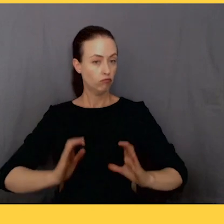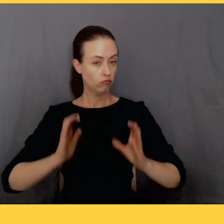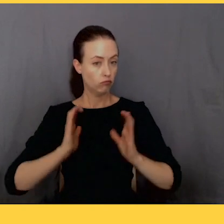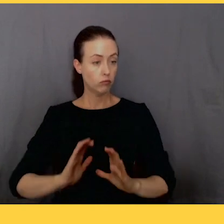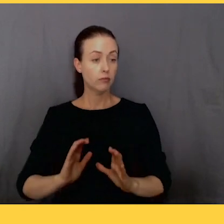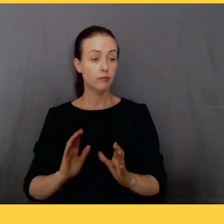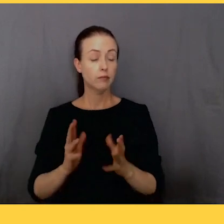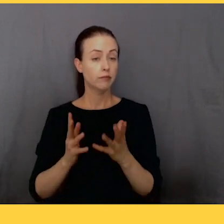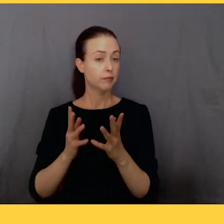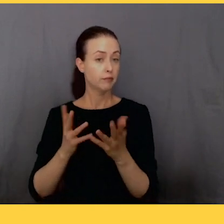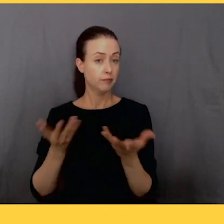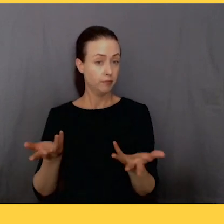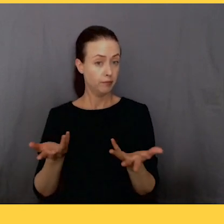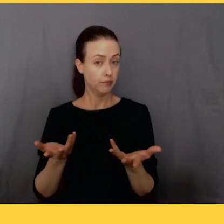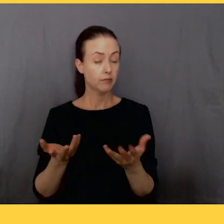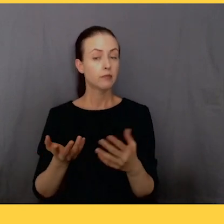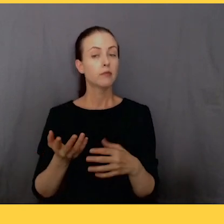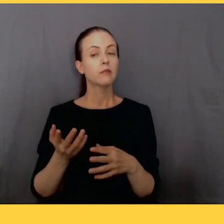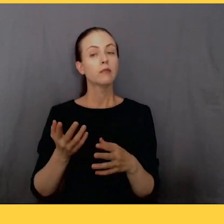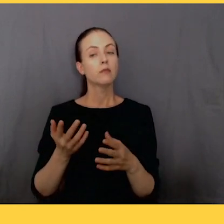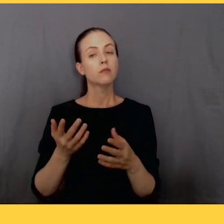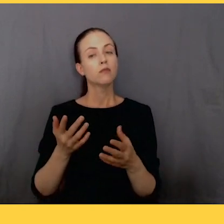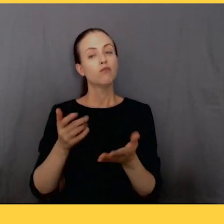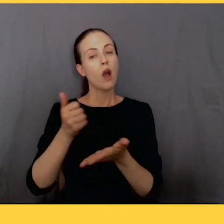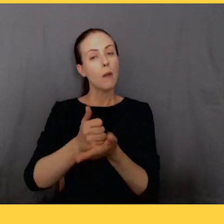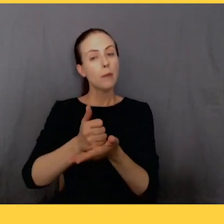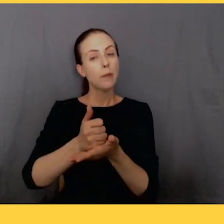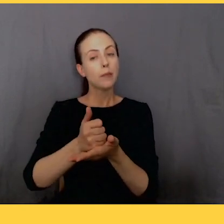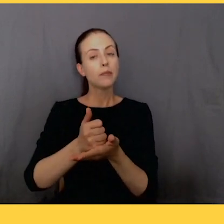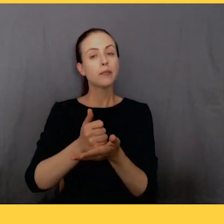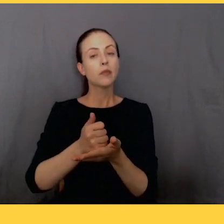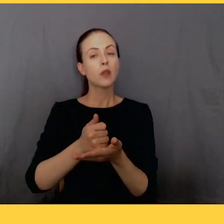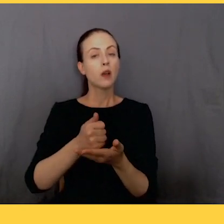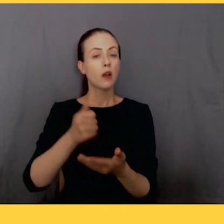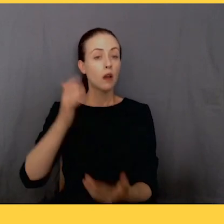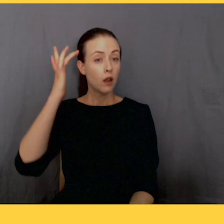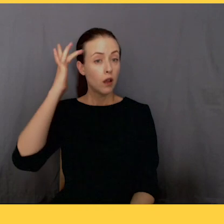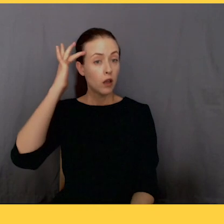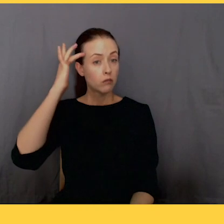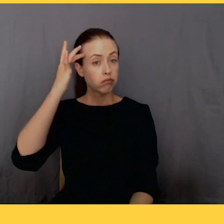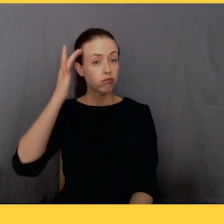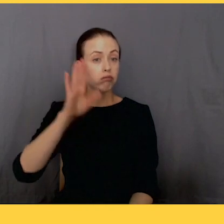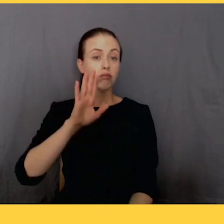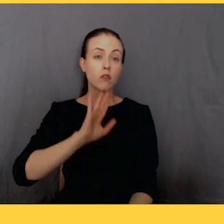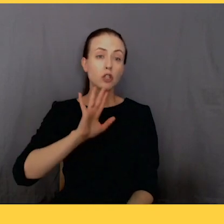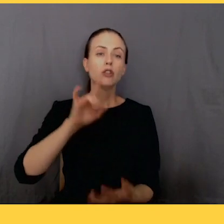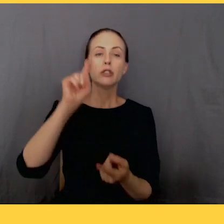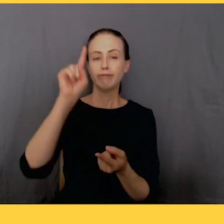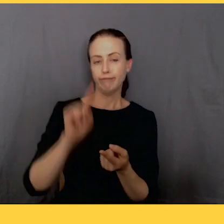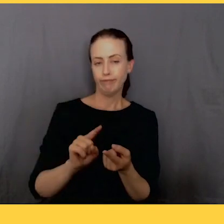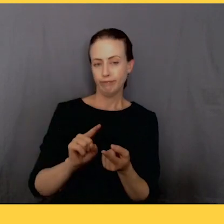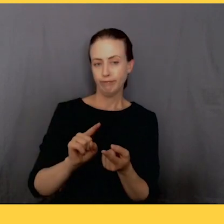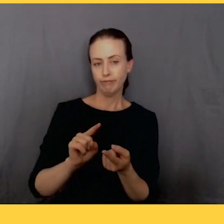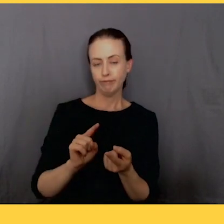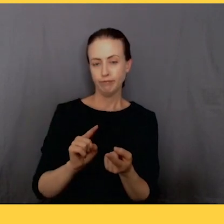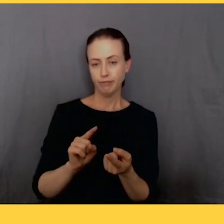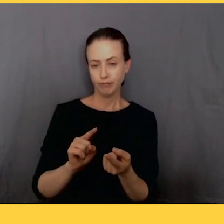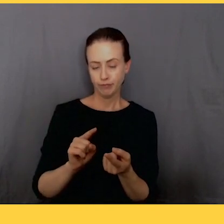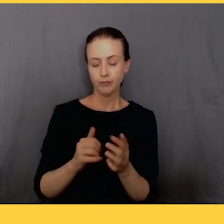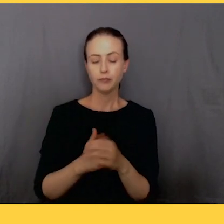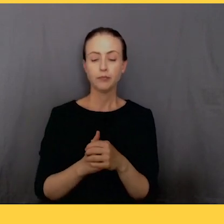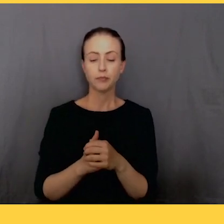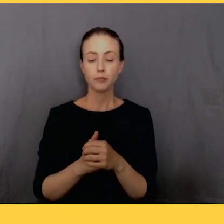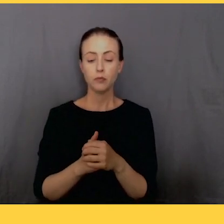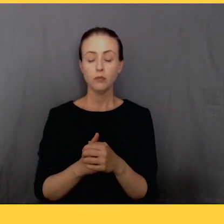the headache and pain that goes with power de-energization. And so two big sources there are